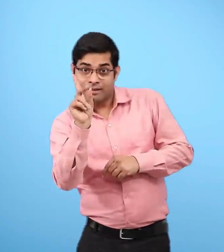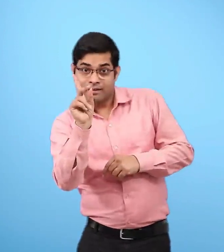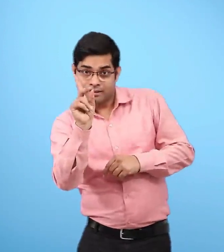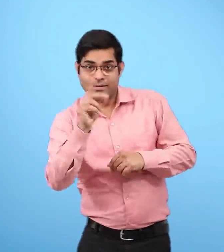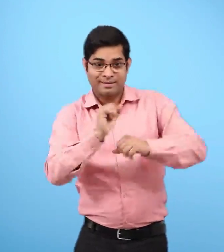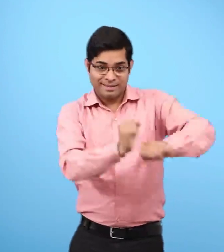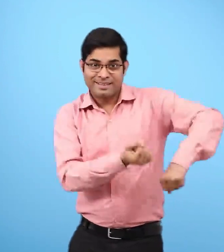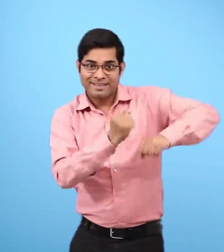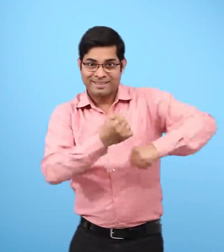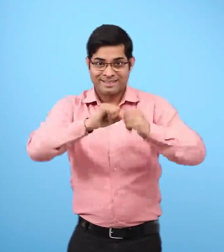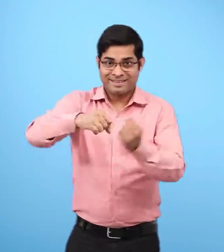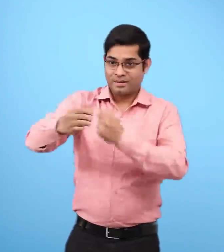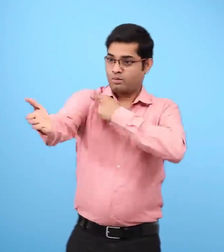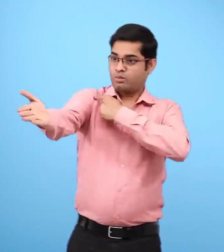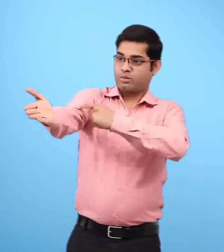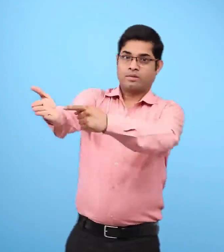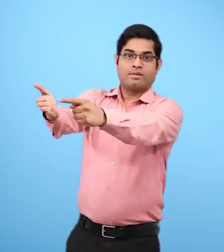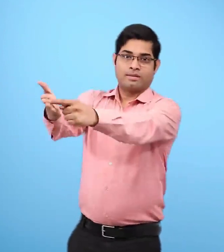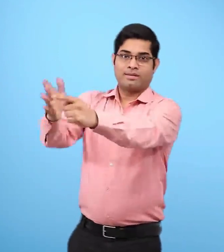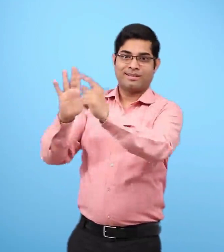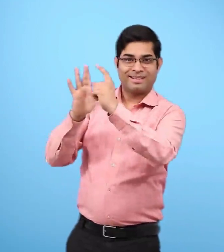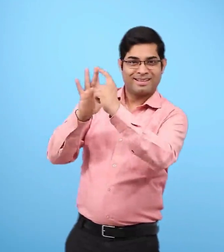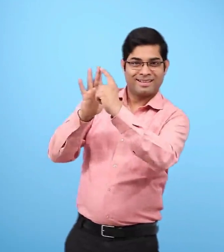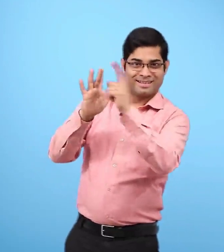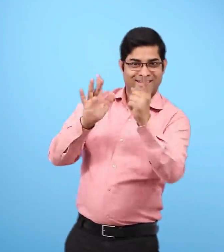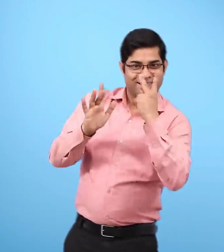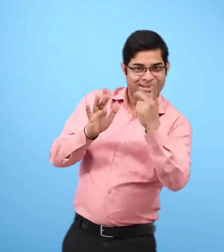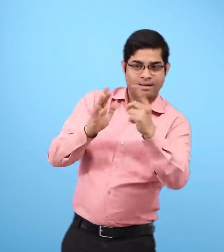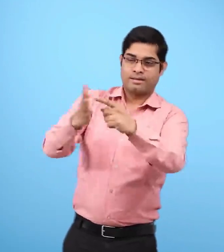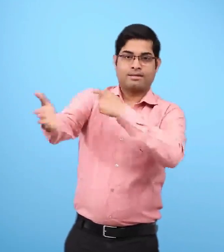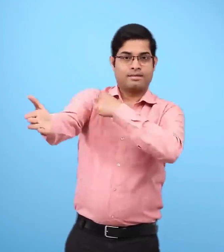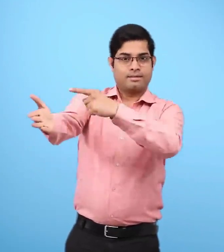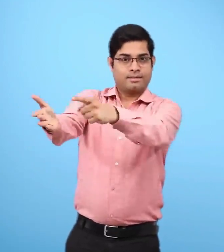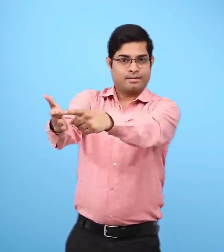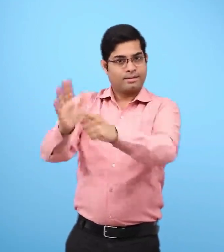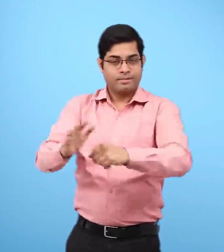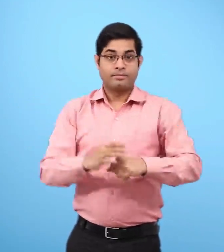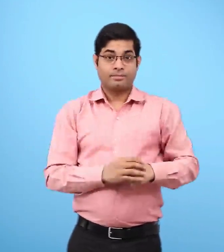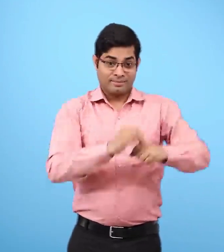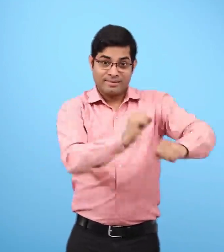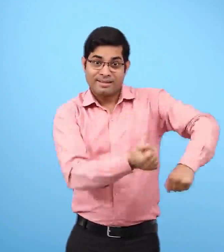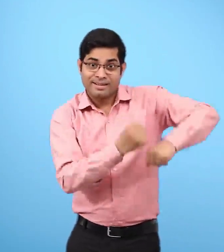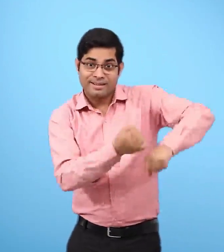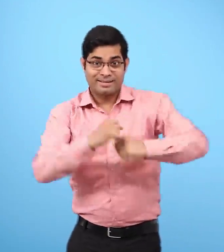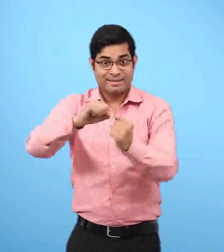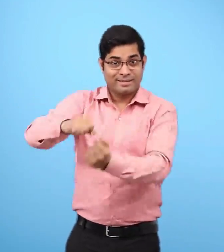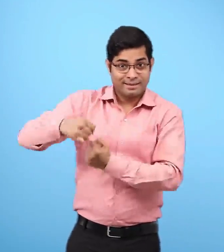2 is as long as your arm from shoulder till middle finger. Spoon